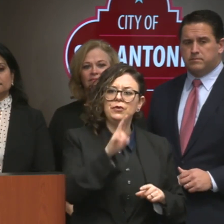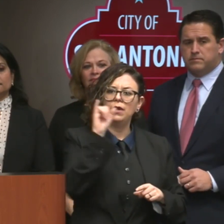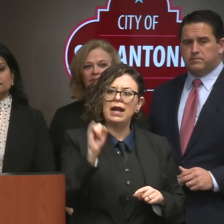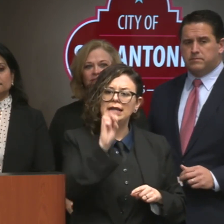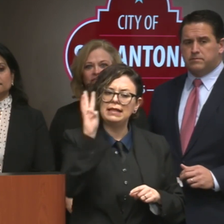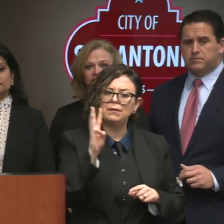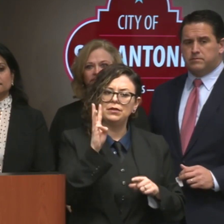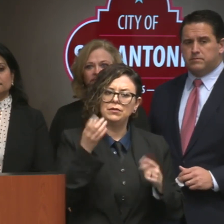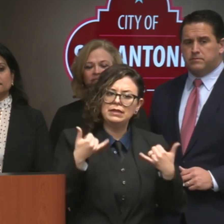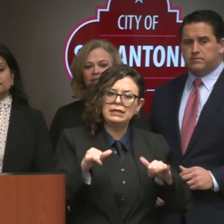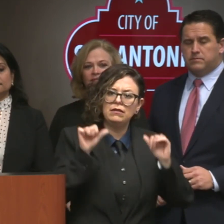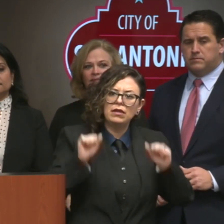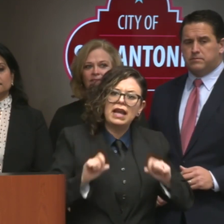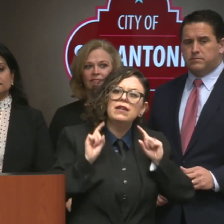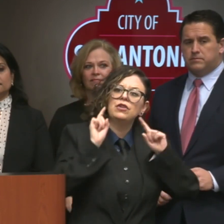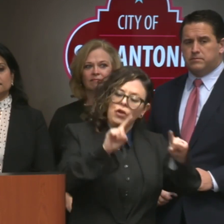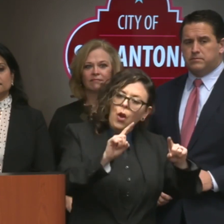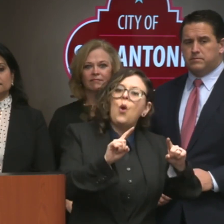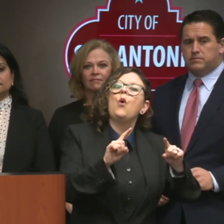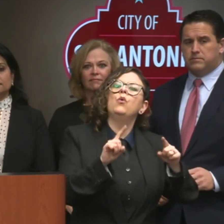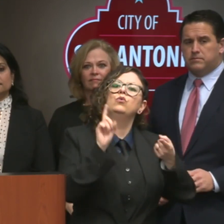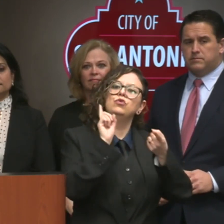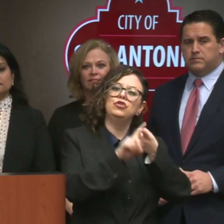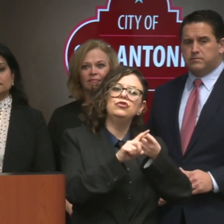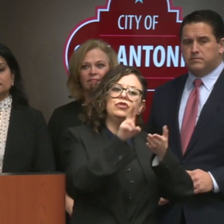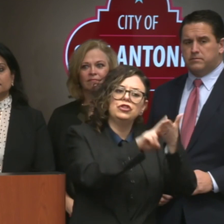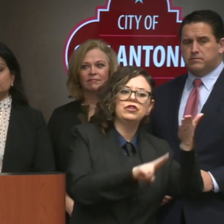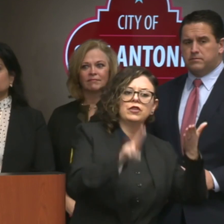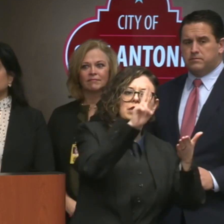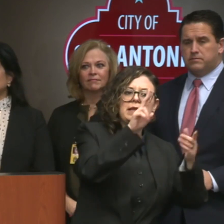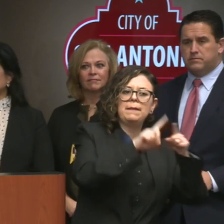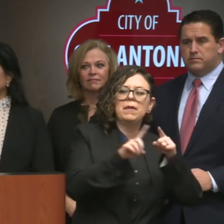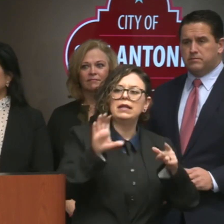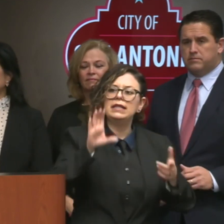university even though his wife is being self-quarantined.